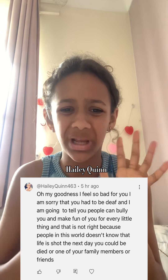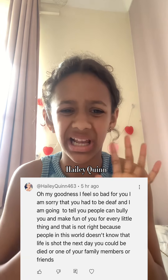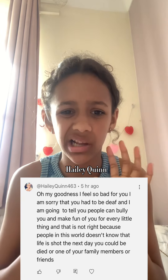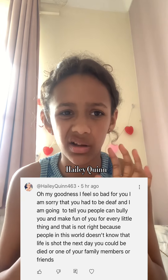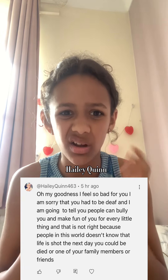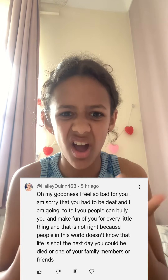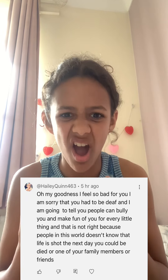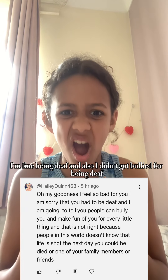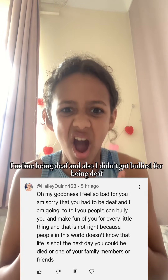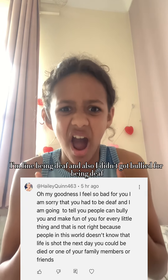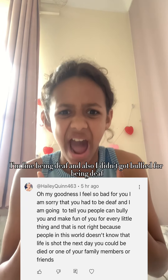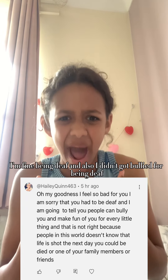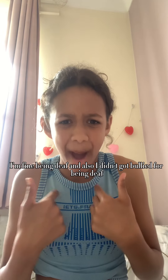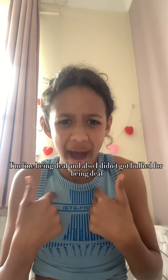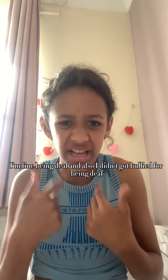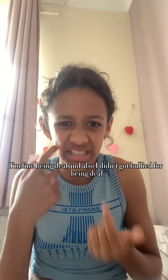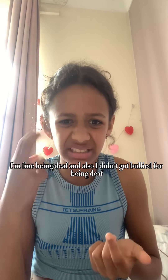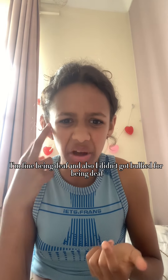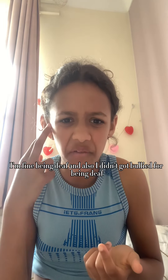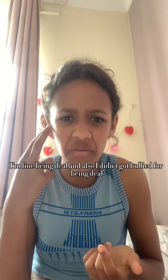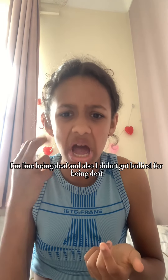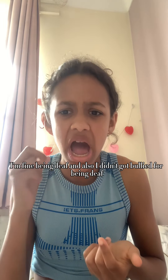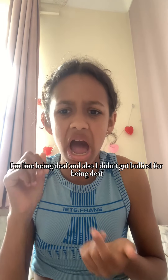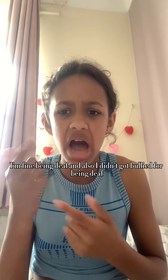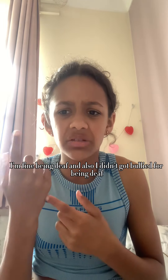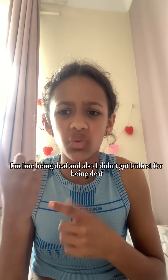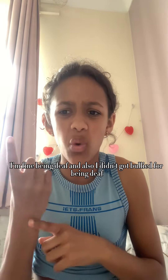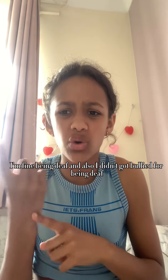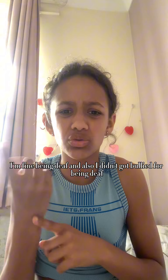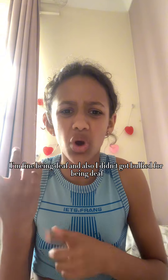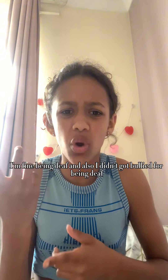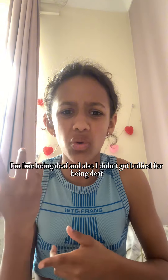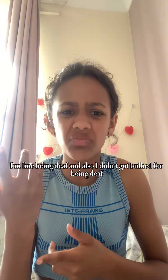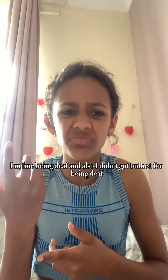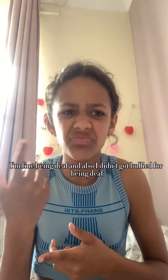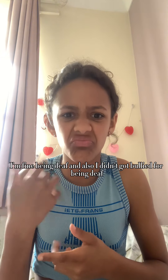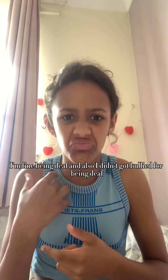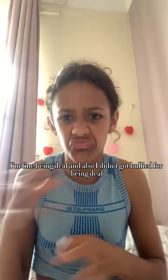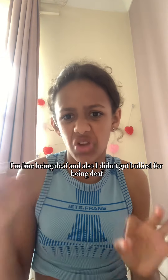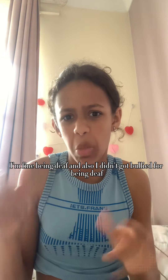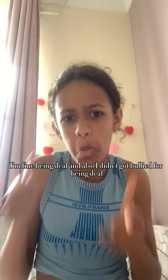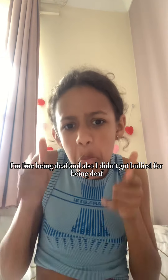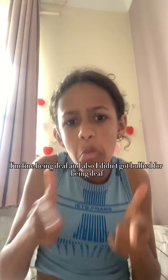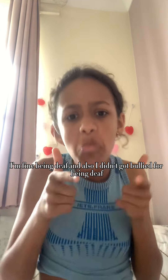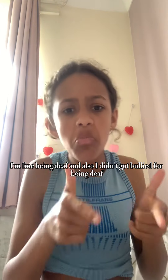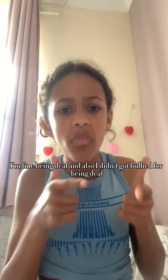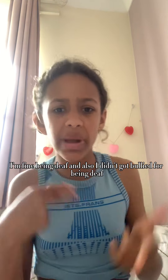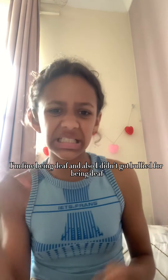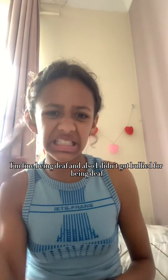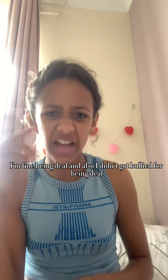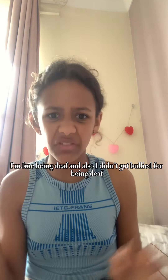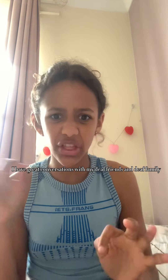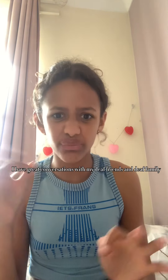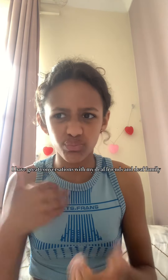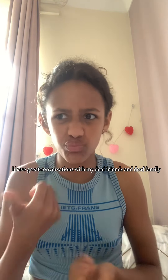next time, who will step to me?